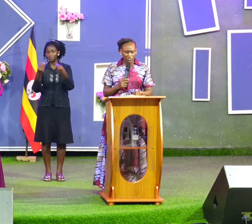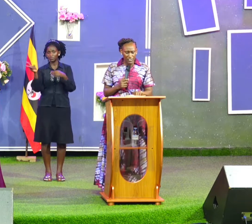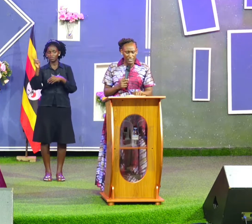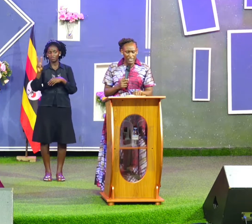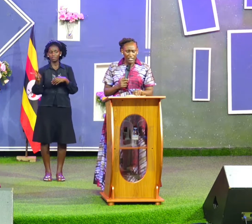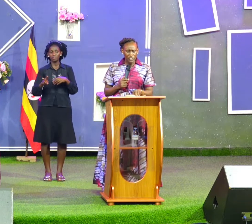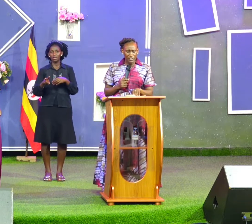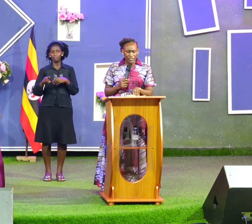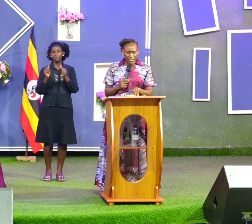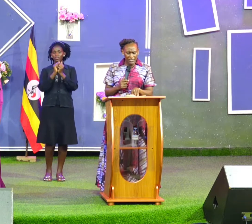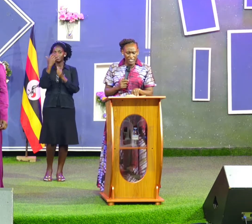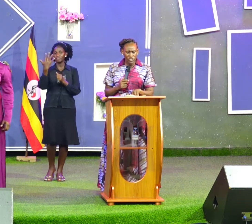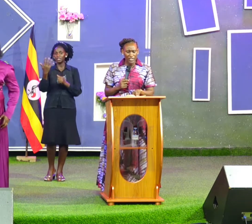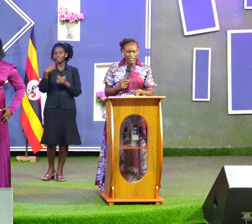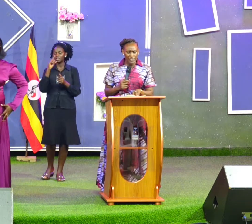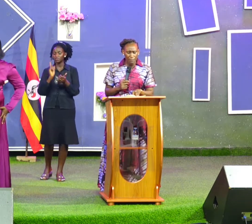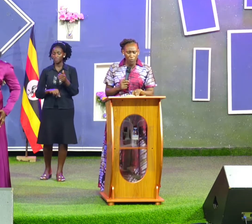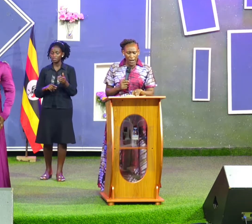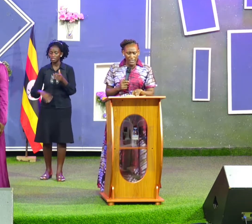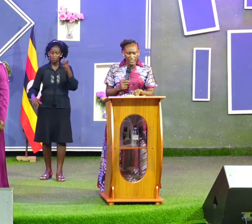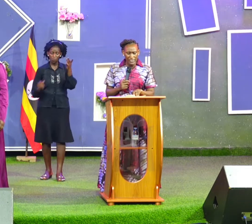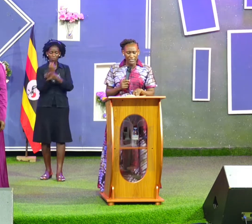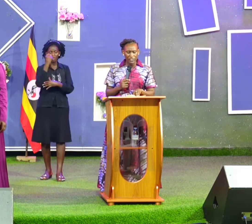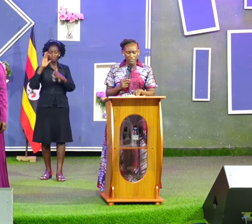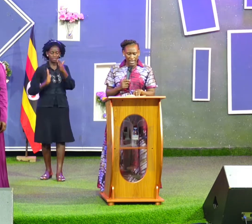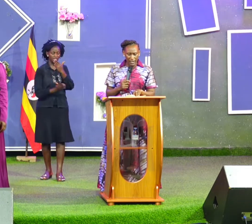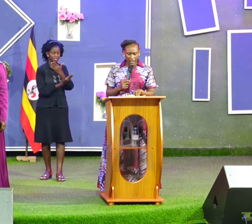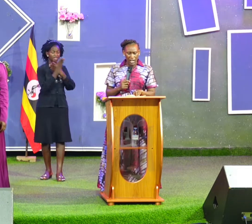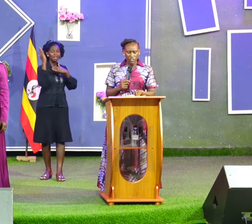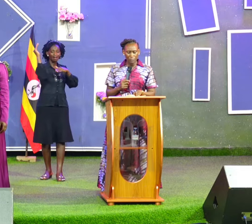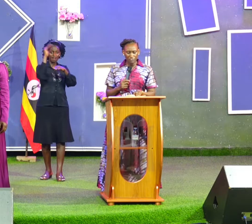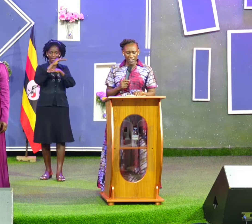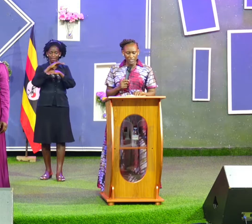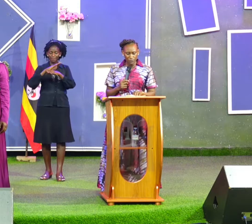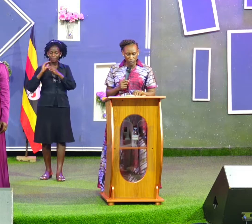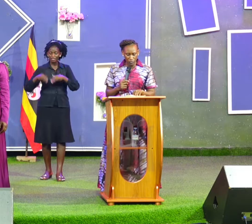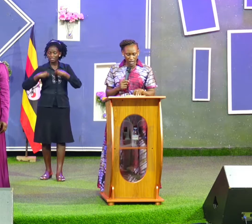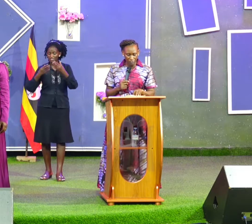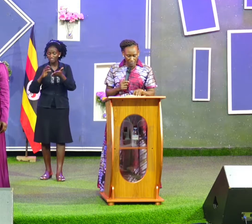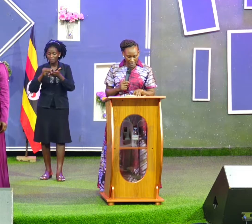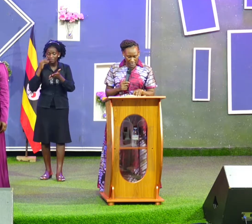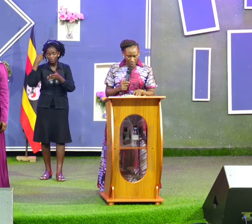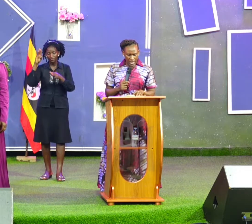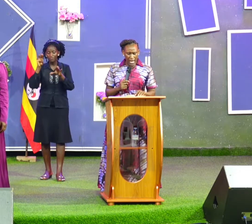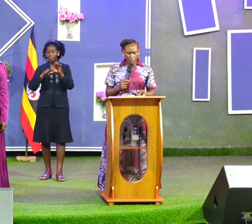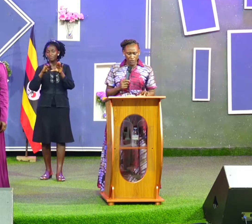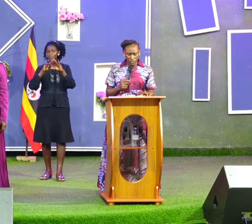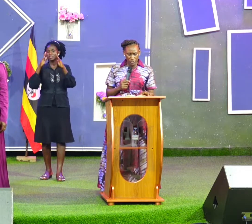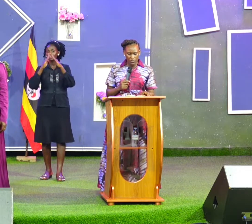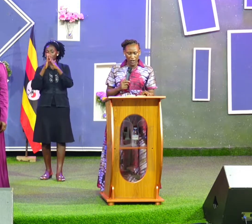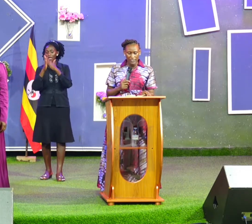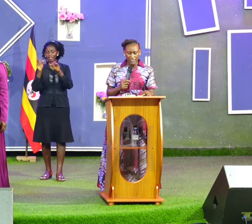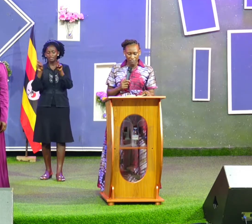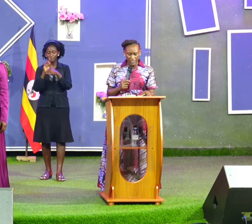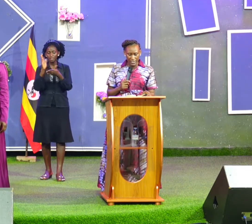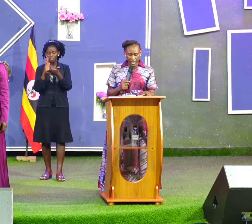verses 15, it says that she gets up while it is still dark, she provides food for her family and portions